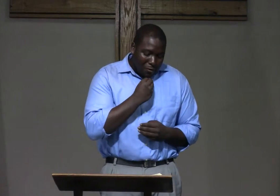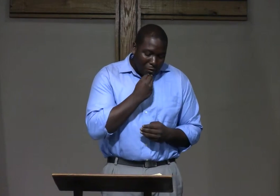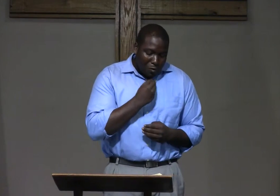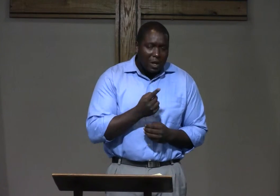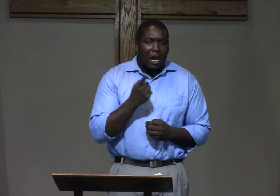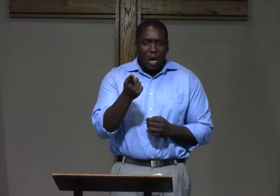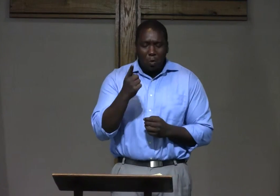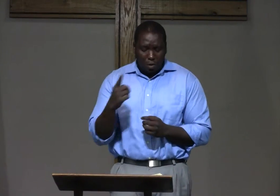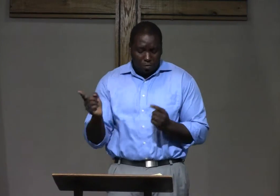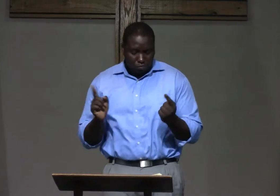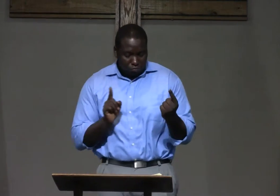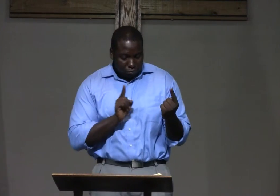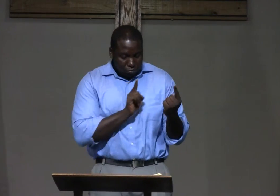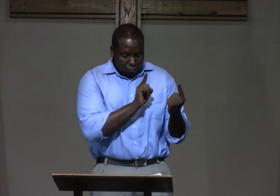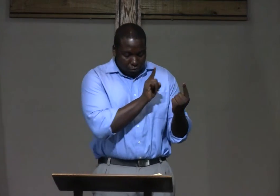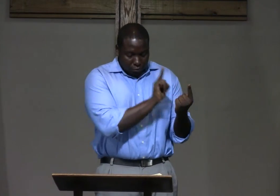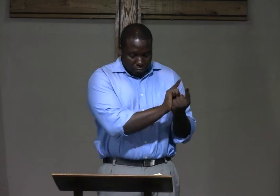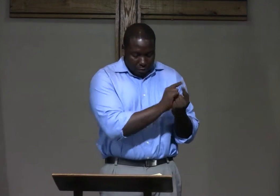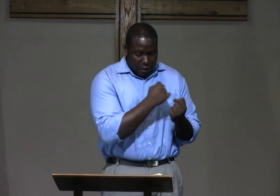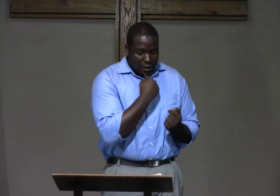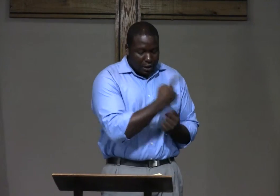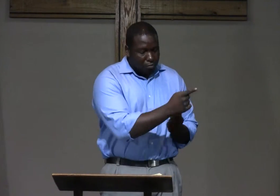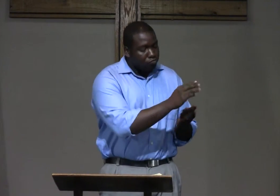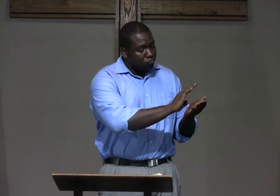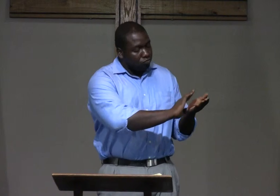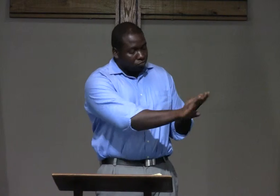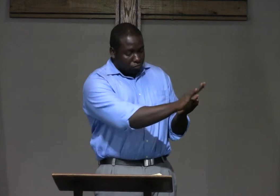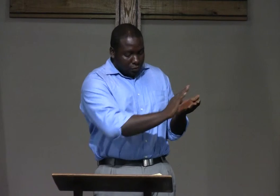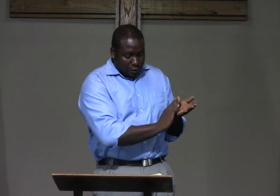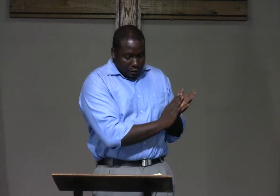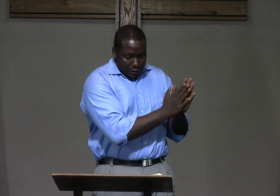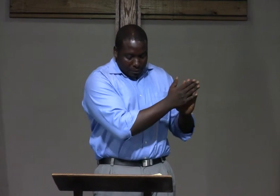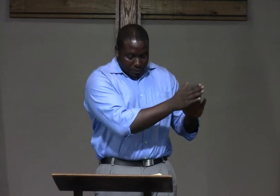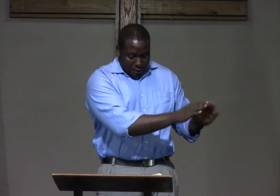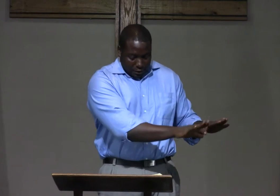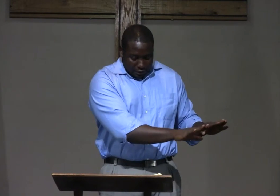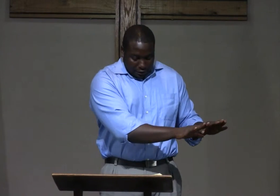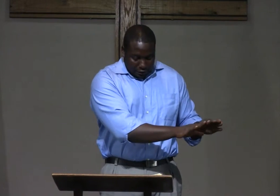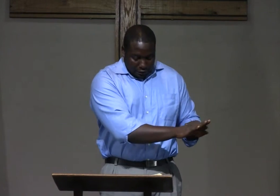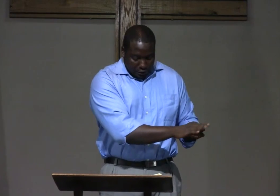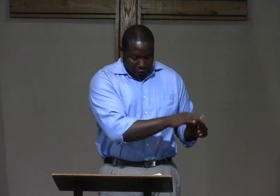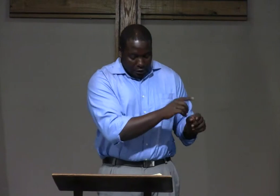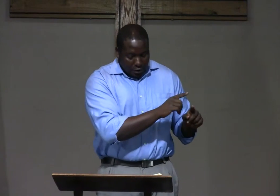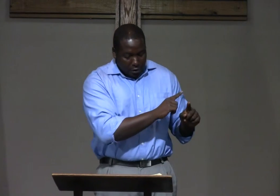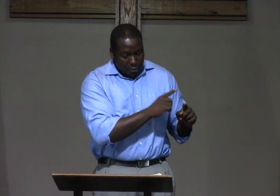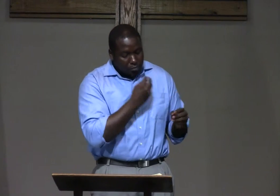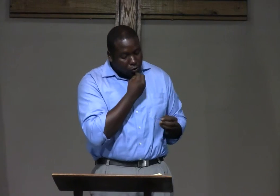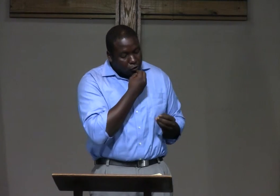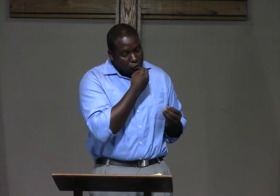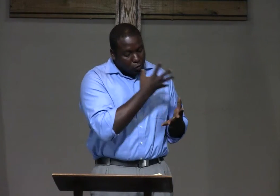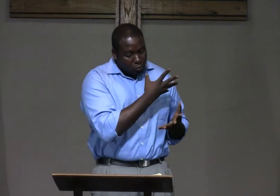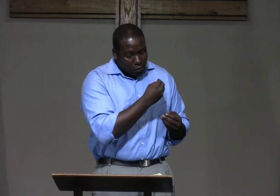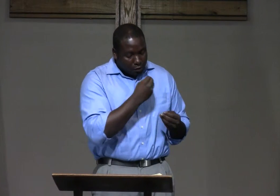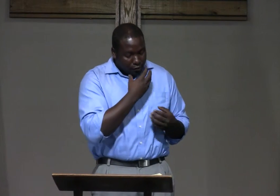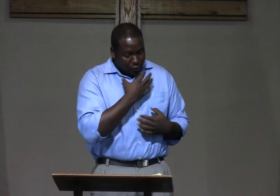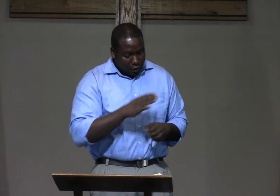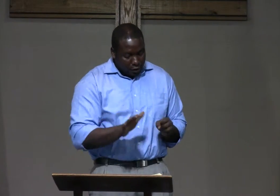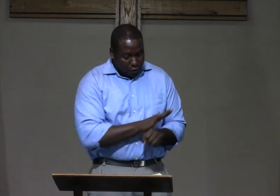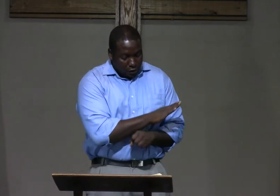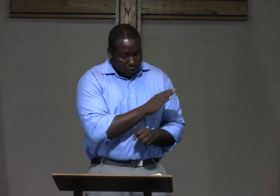Daily food. And one of you say unto them, Depart in peace, be ye warmed and filled,